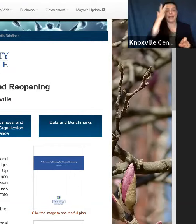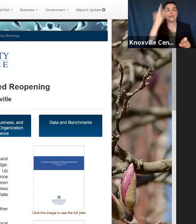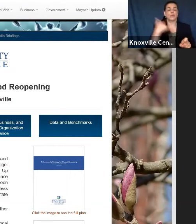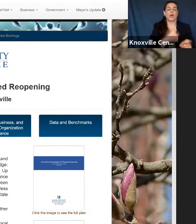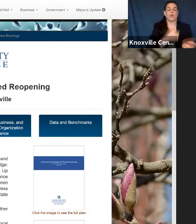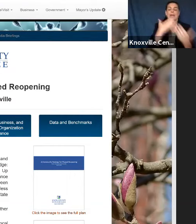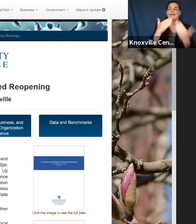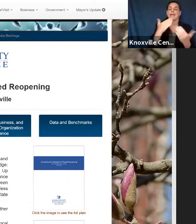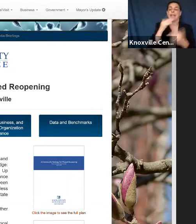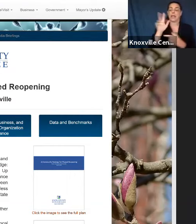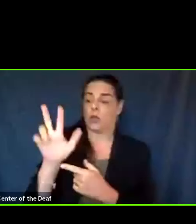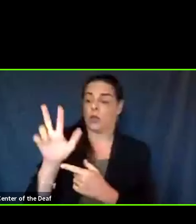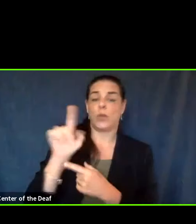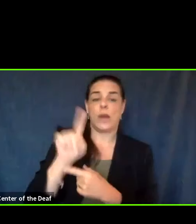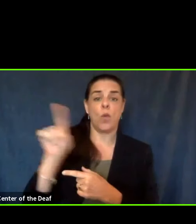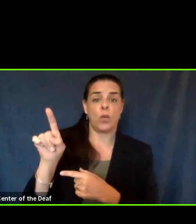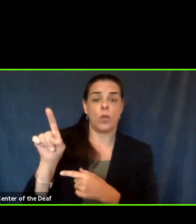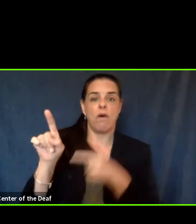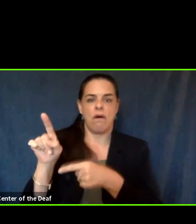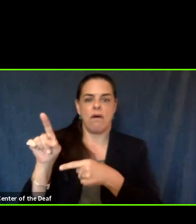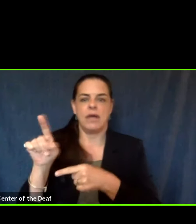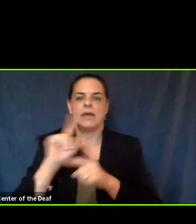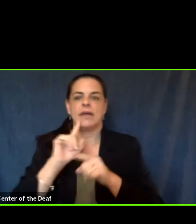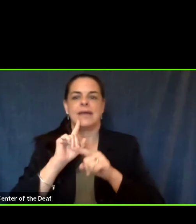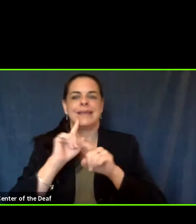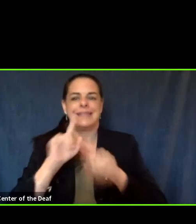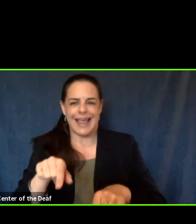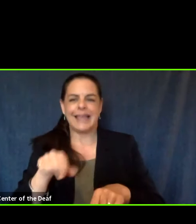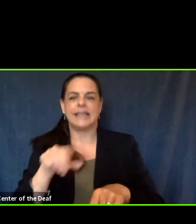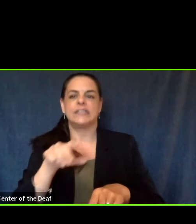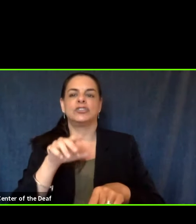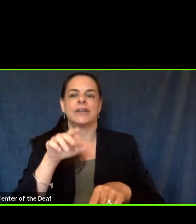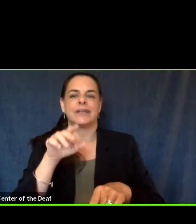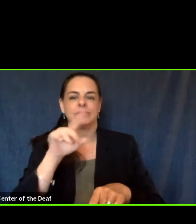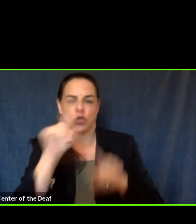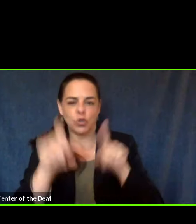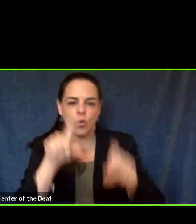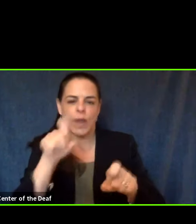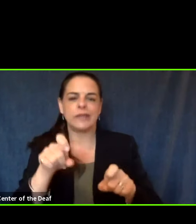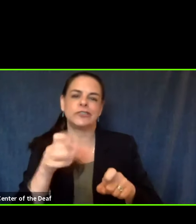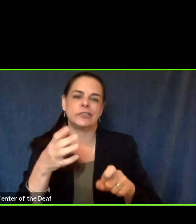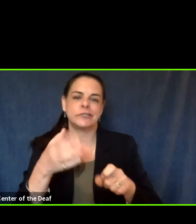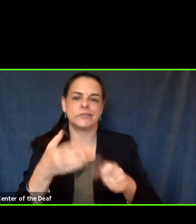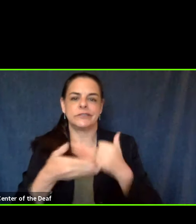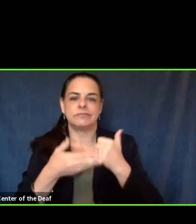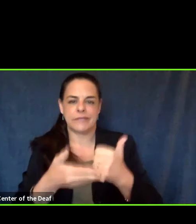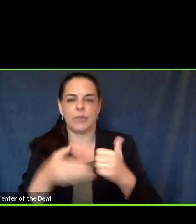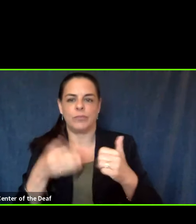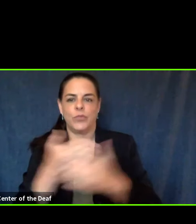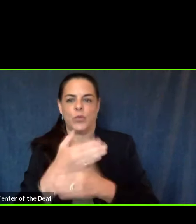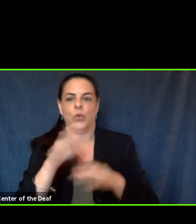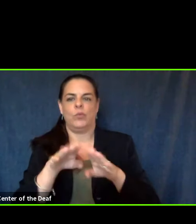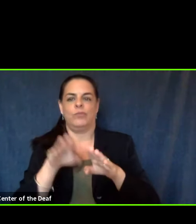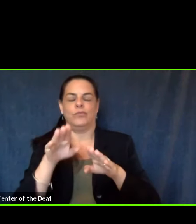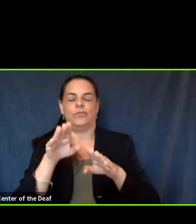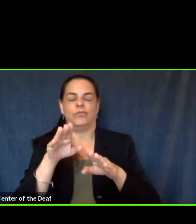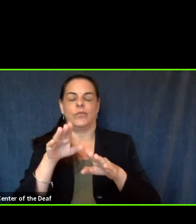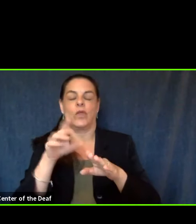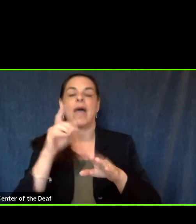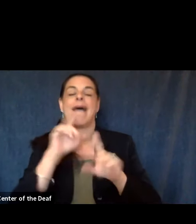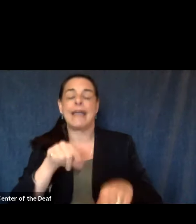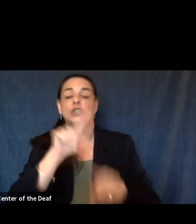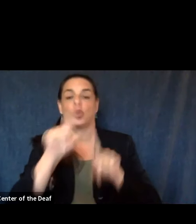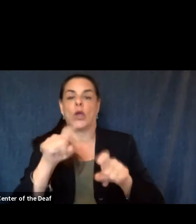who is taking the lead on answering reopening questions from businesses and the public. We've also created a team who can